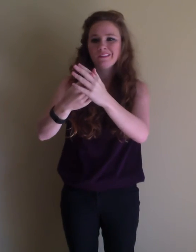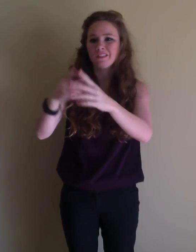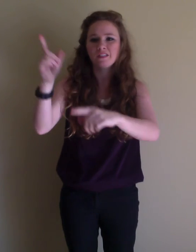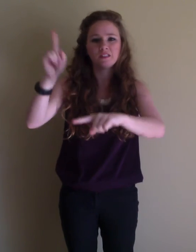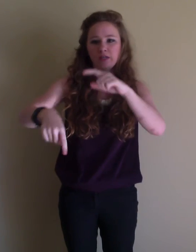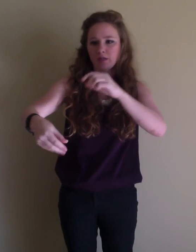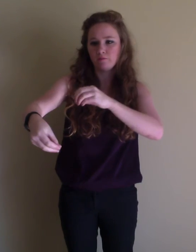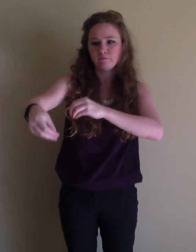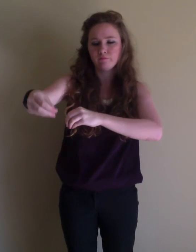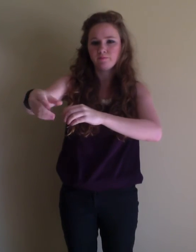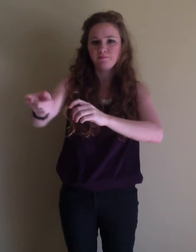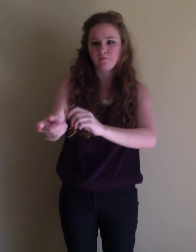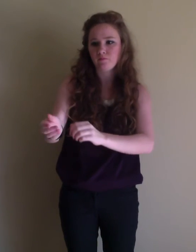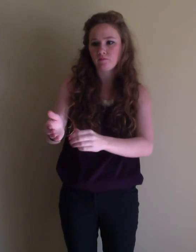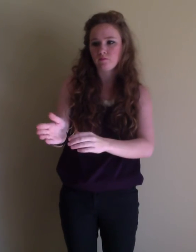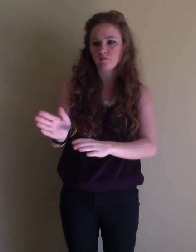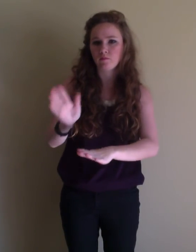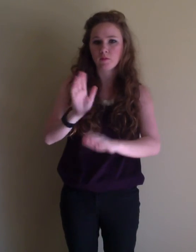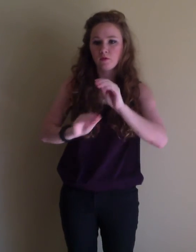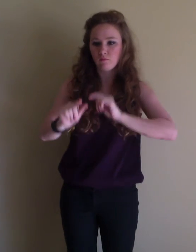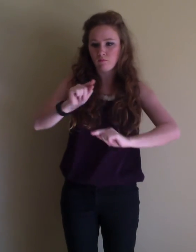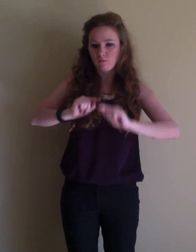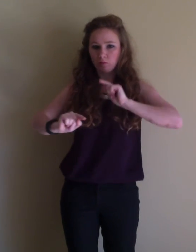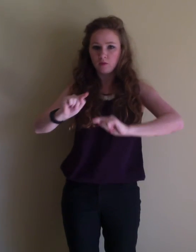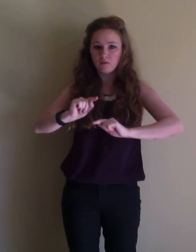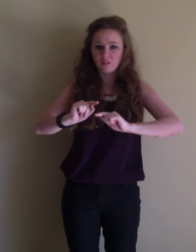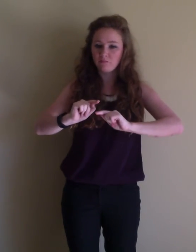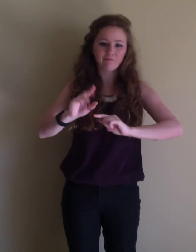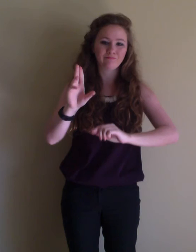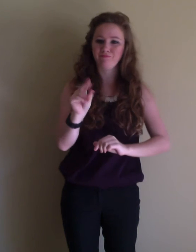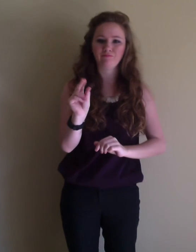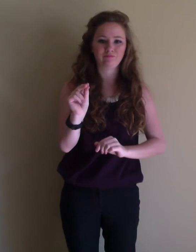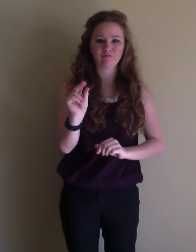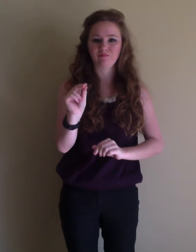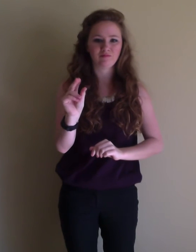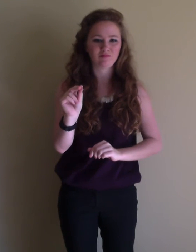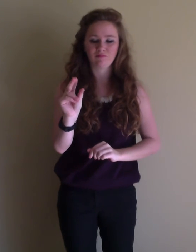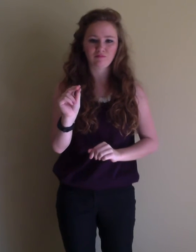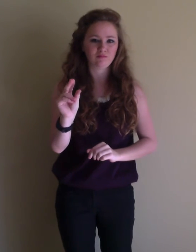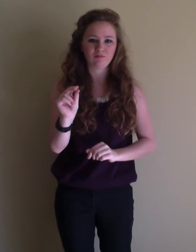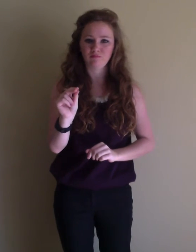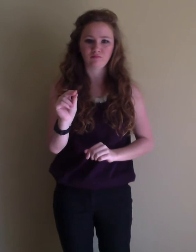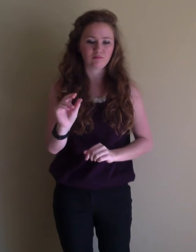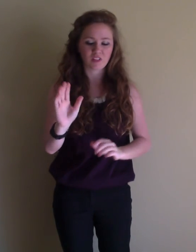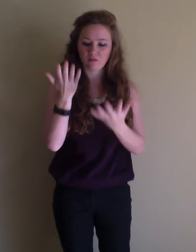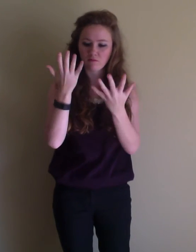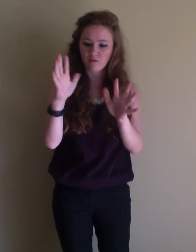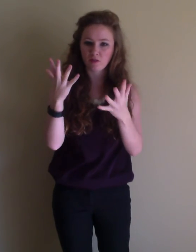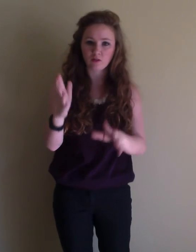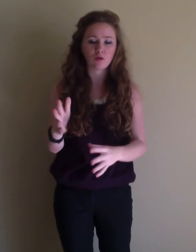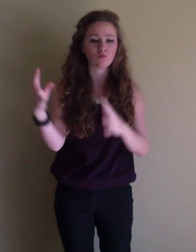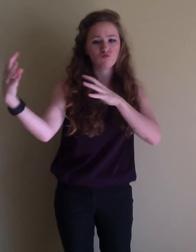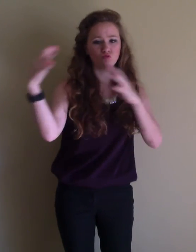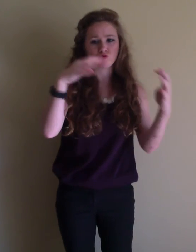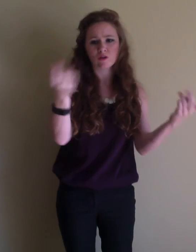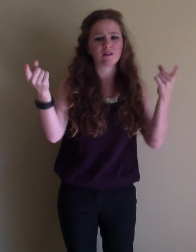will be no, oops, I'm sorry. There will be no, okay, we'll behave, or we'll give you what you want. No, it's done. We're fighting a war. And a few